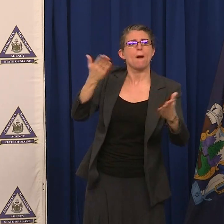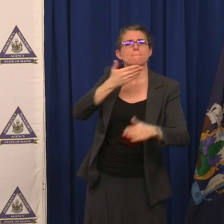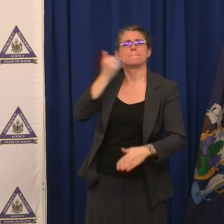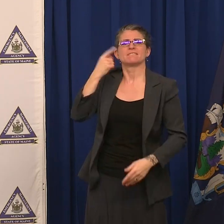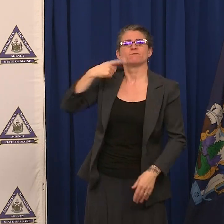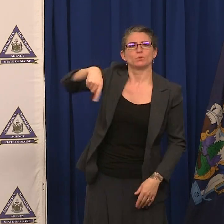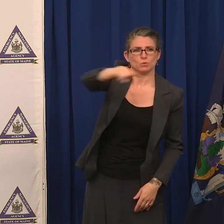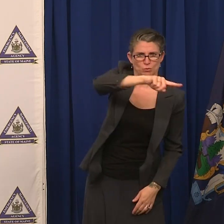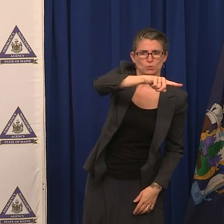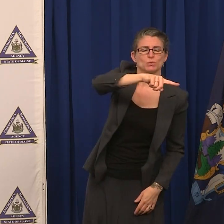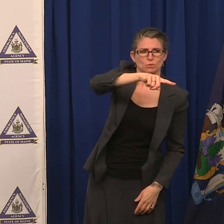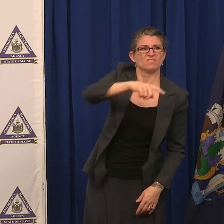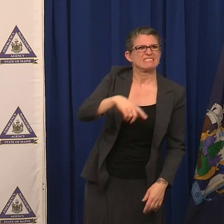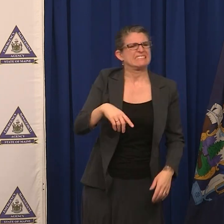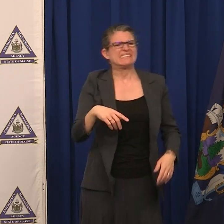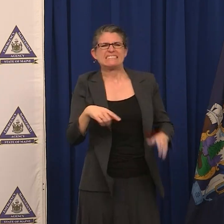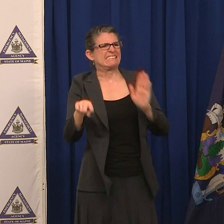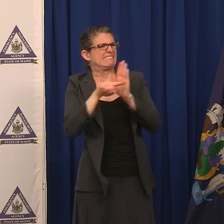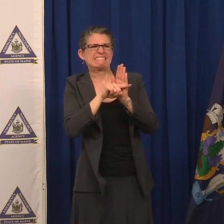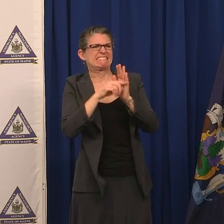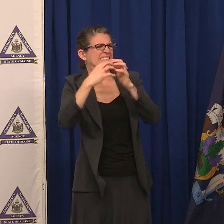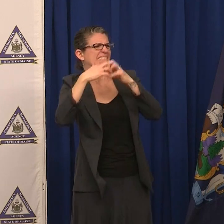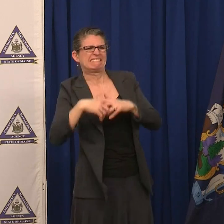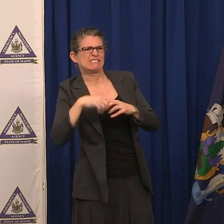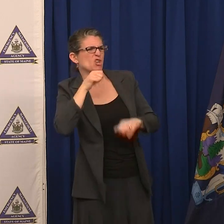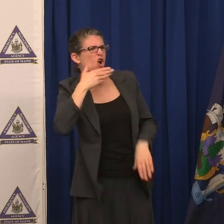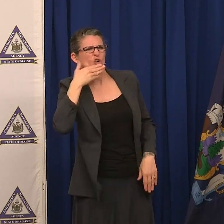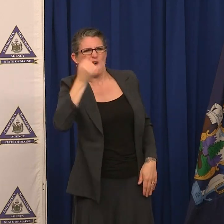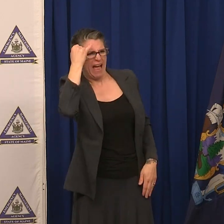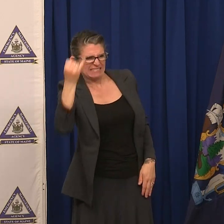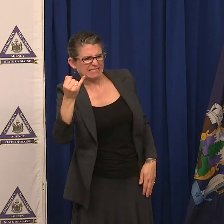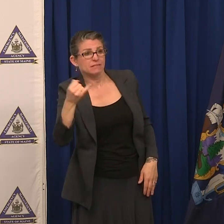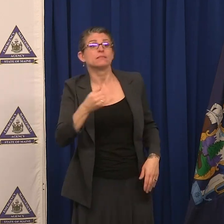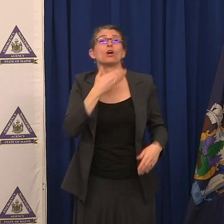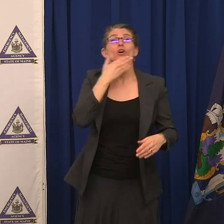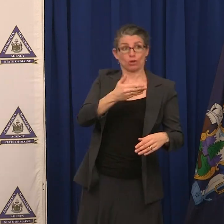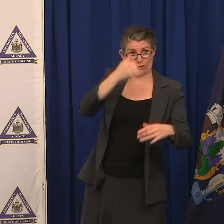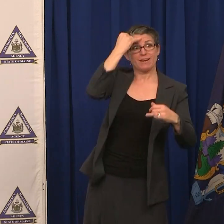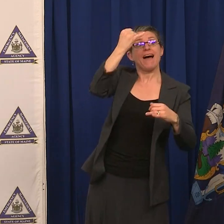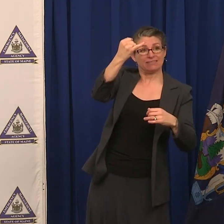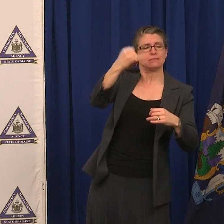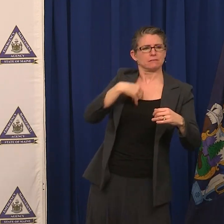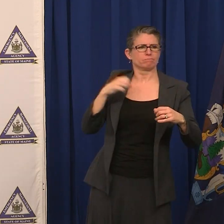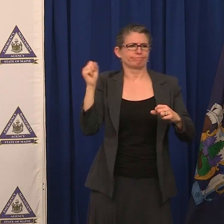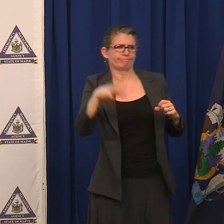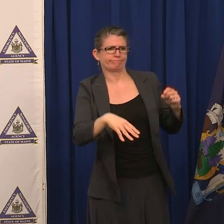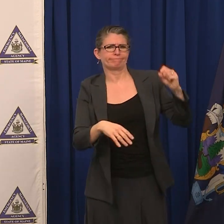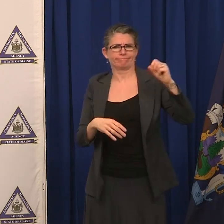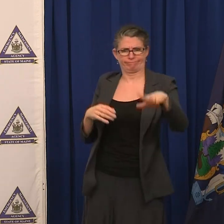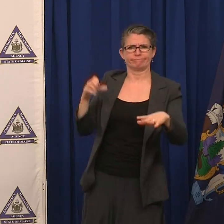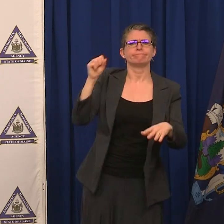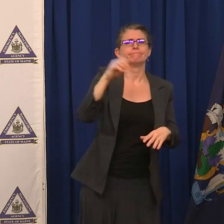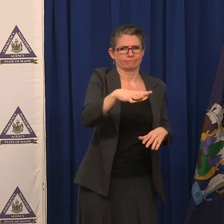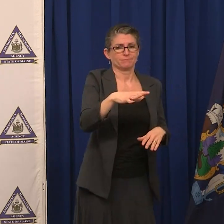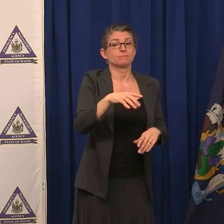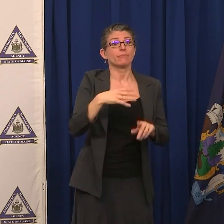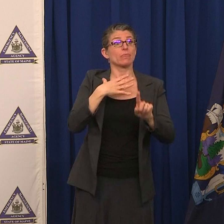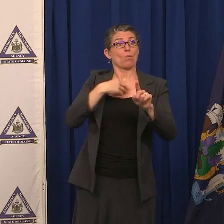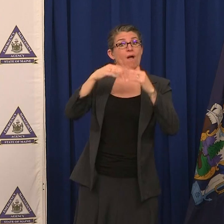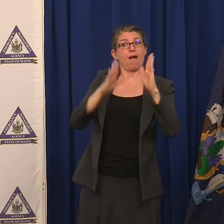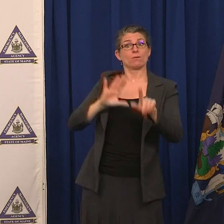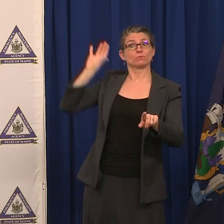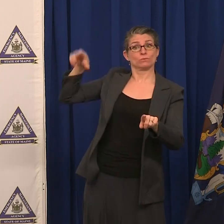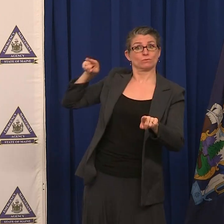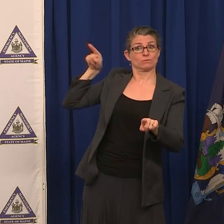not to travel, a recommendation by the White House from Dr. Debbie Birx that individuals who do travel to look out